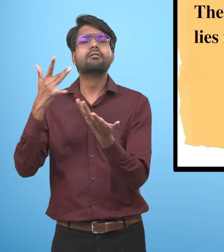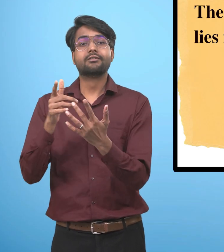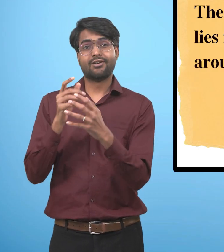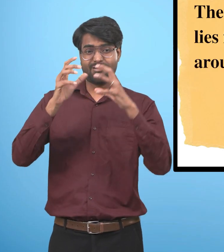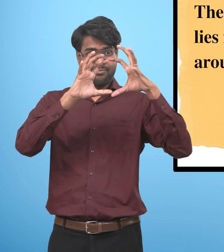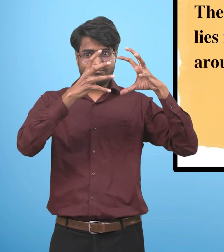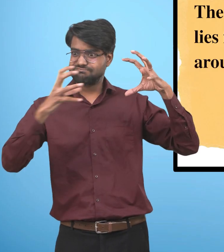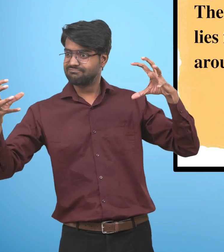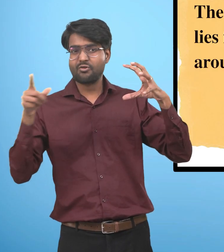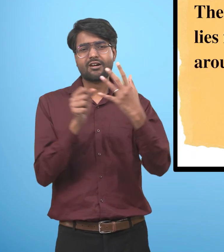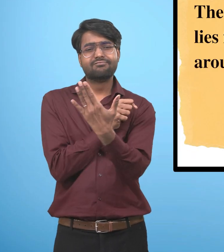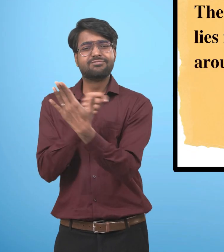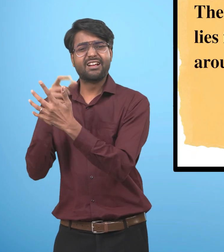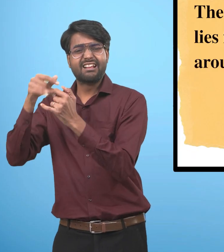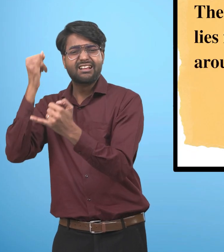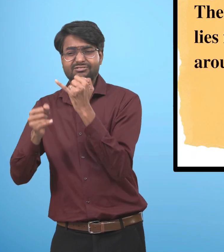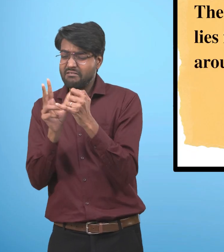revolves around the Sun.